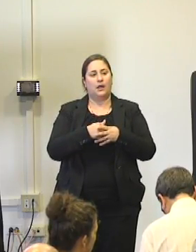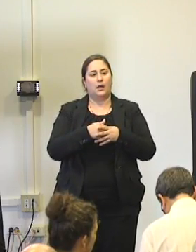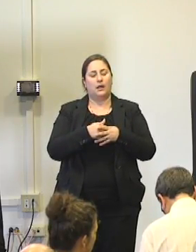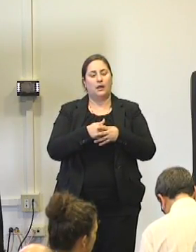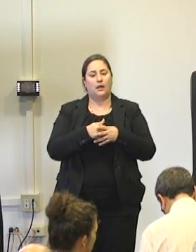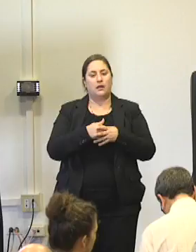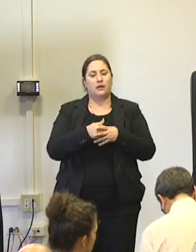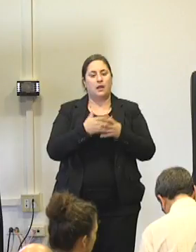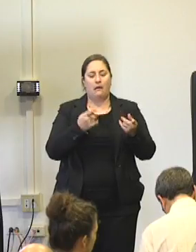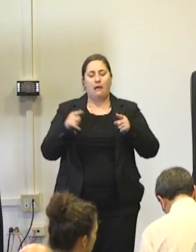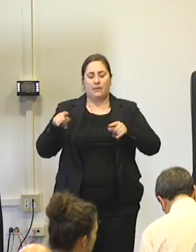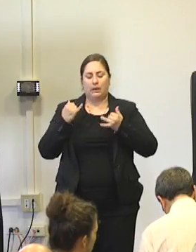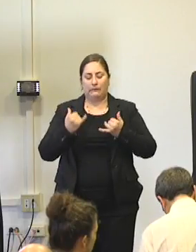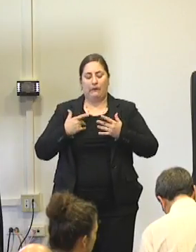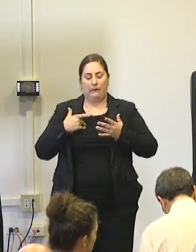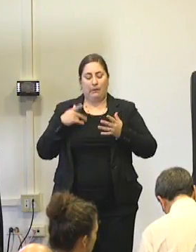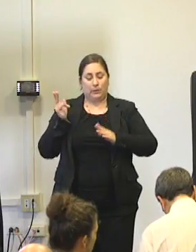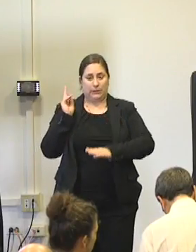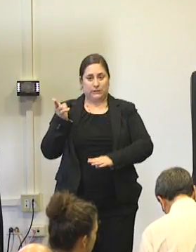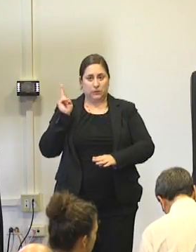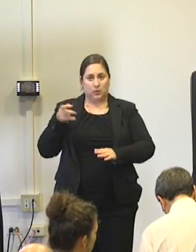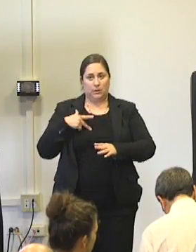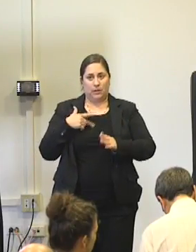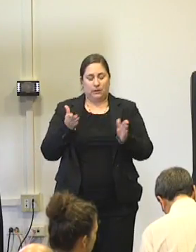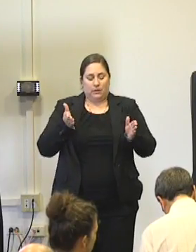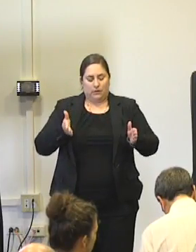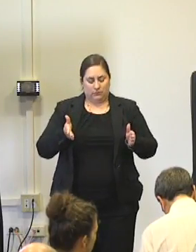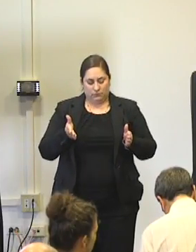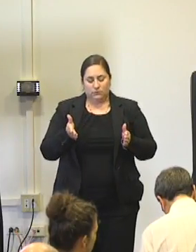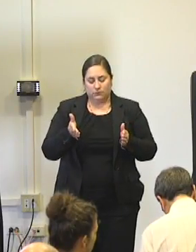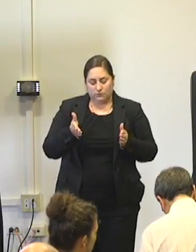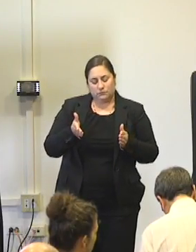happening in this historical moment is not only